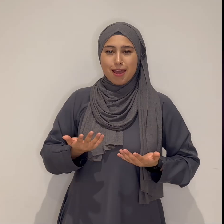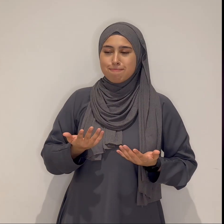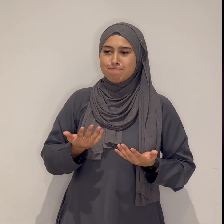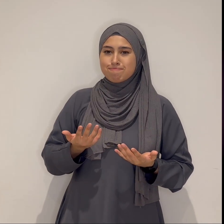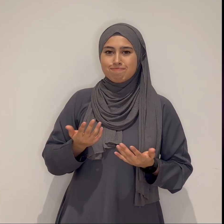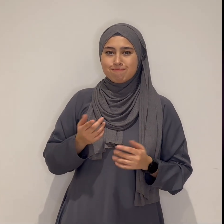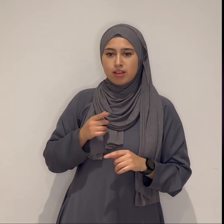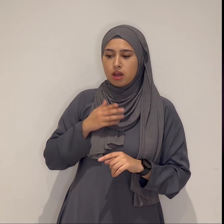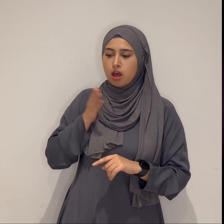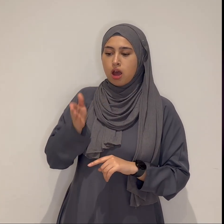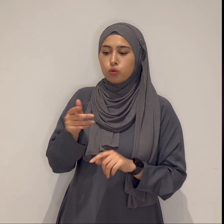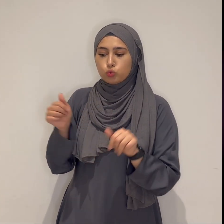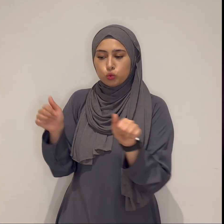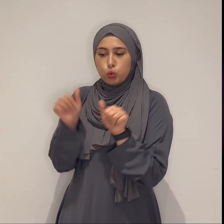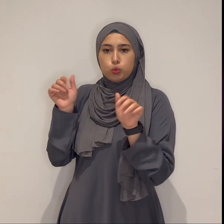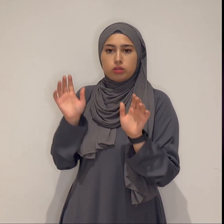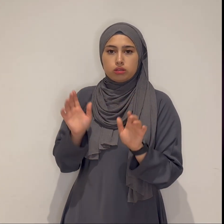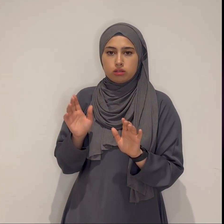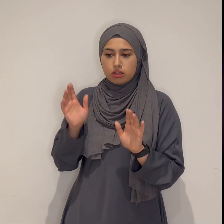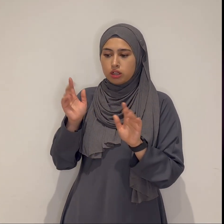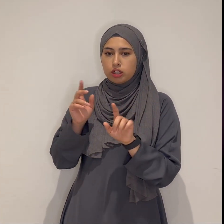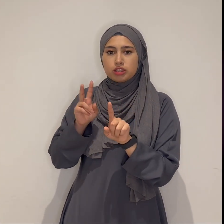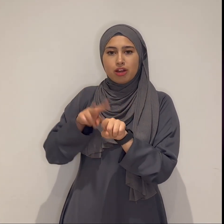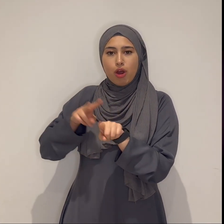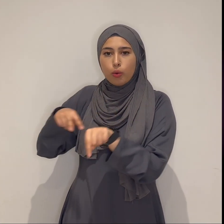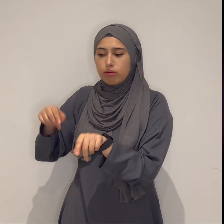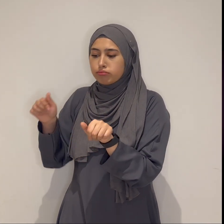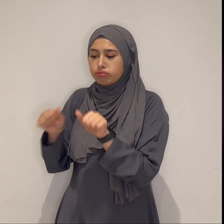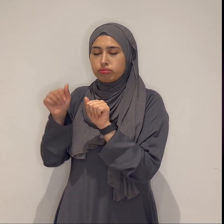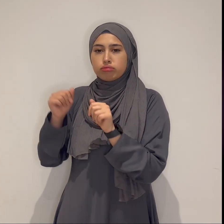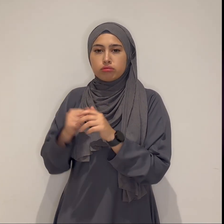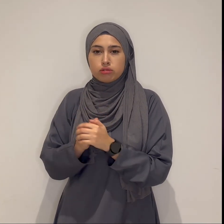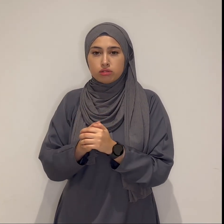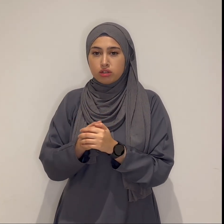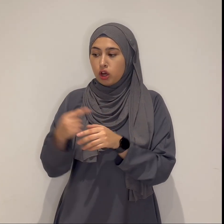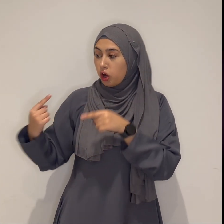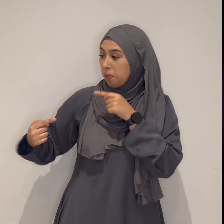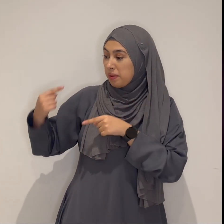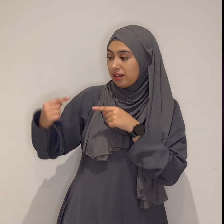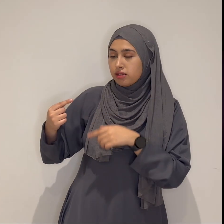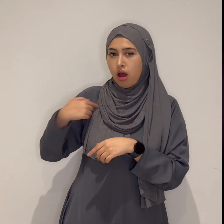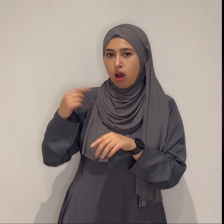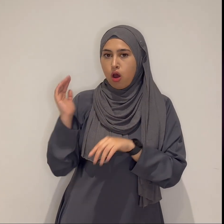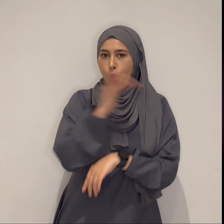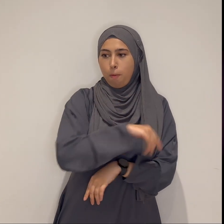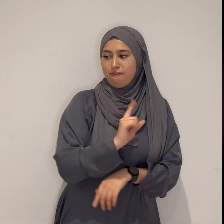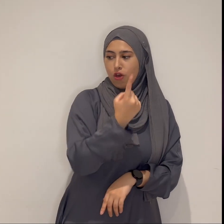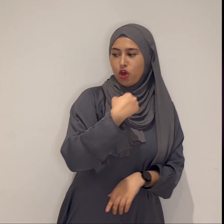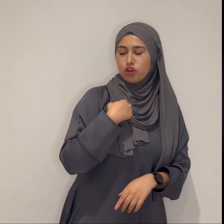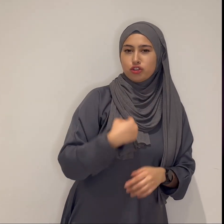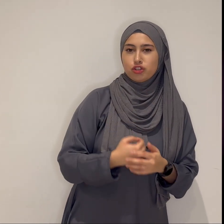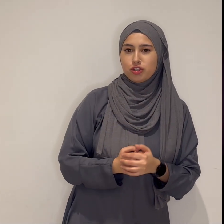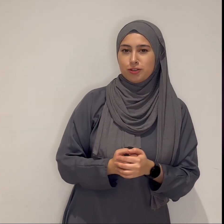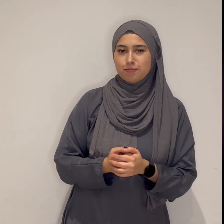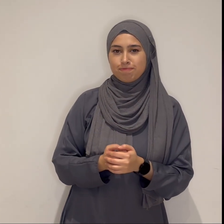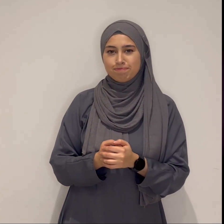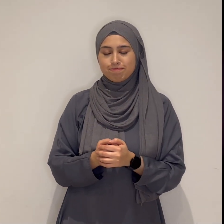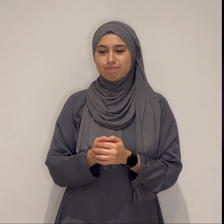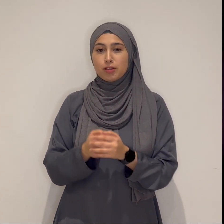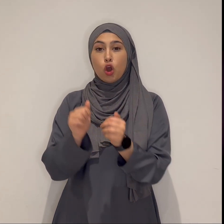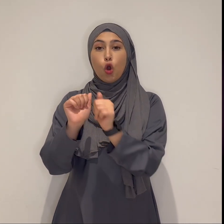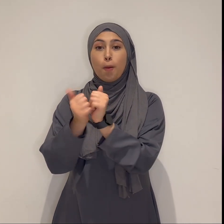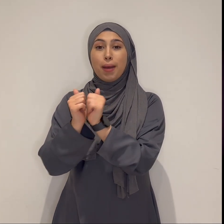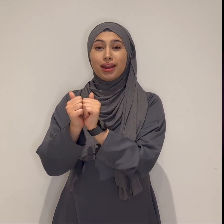people today, they seek out the shortest possible opportunity to pray Taraweeh. They actually compete who can perform Taraweeh quickly and go back home